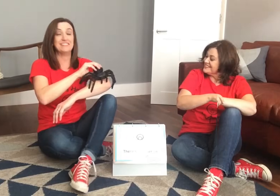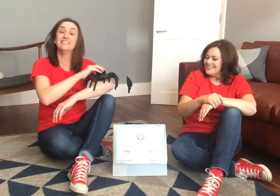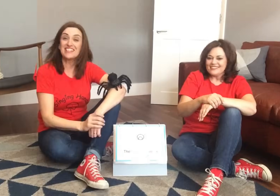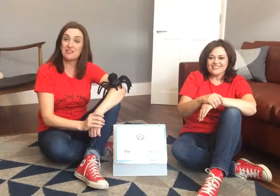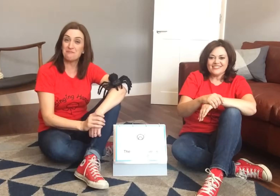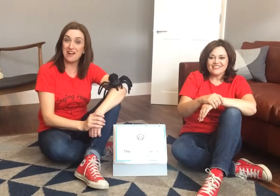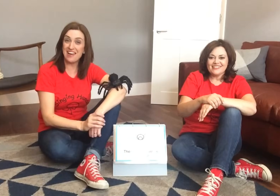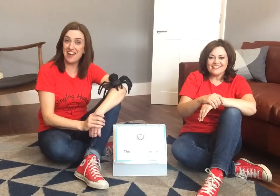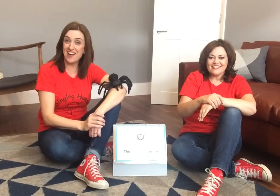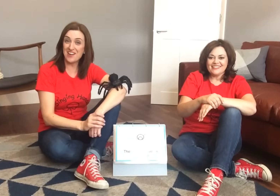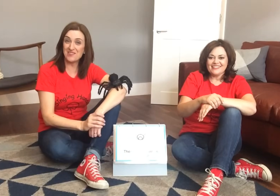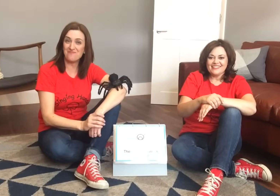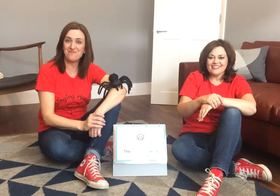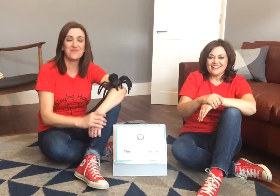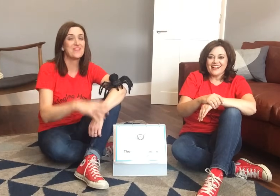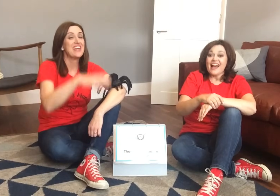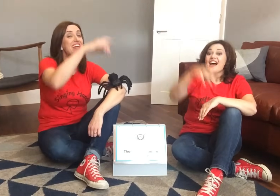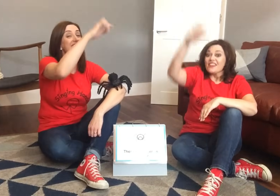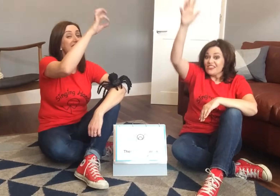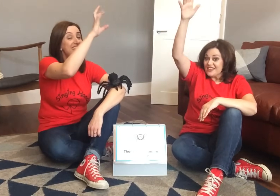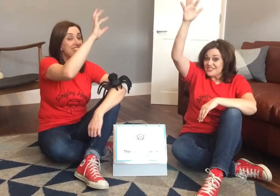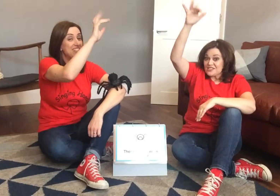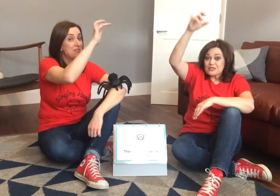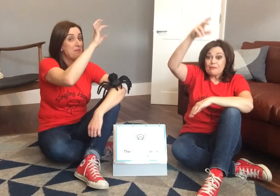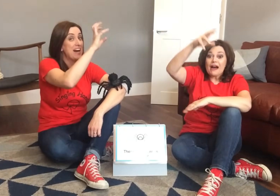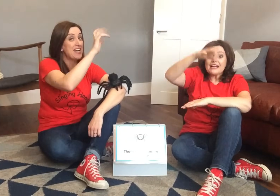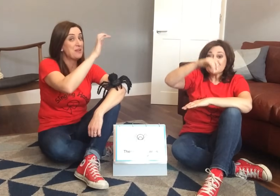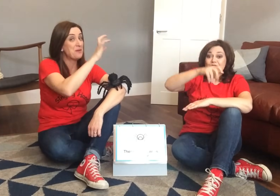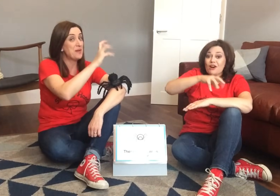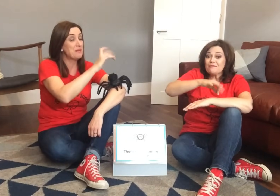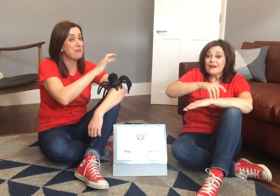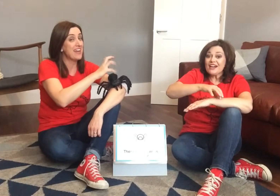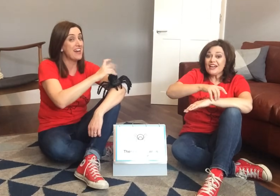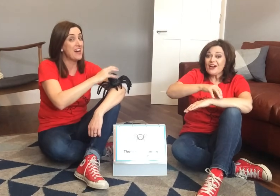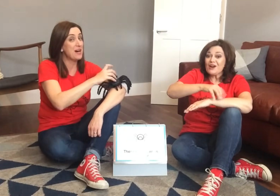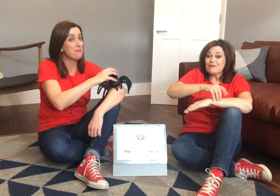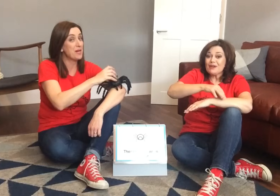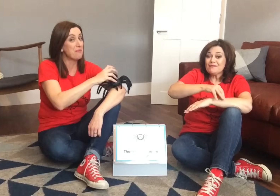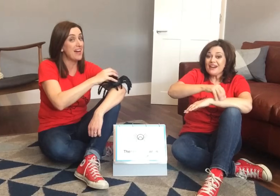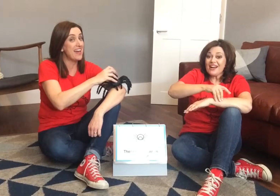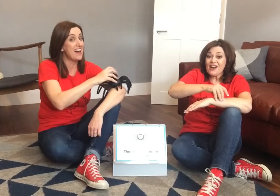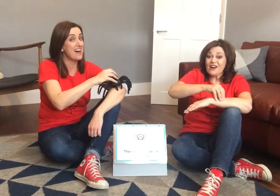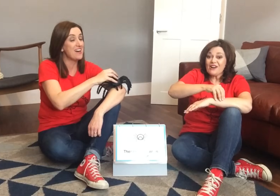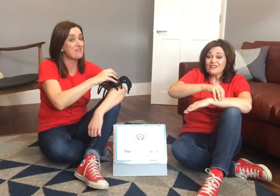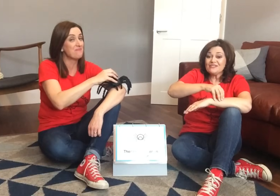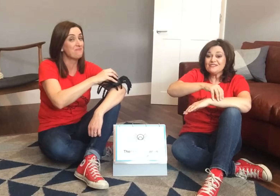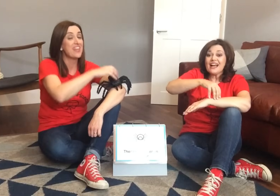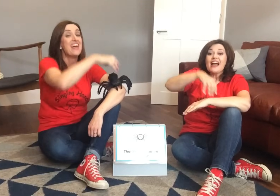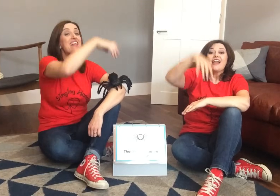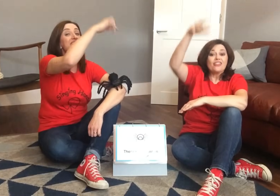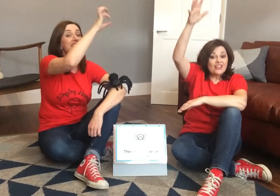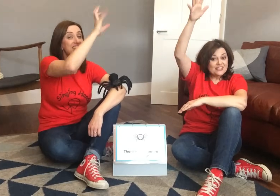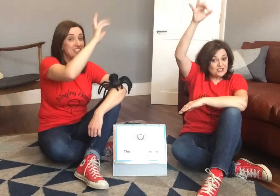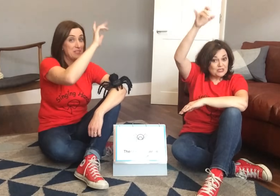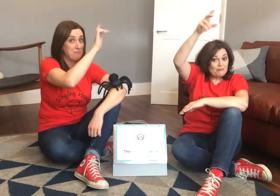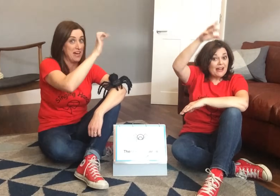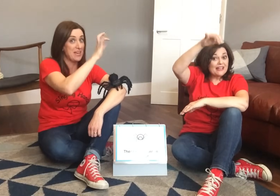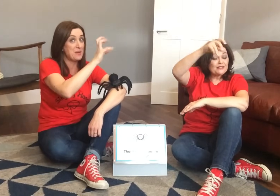It's on my arm. There's a spider on my arm, on my arm. There's a spider